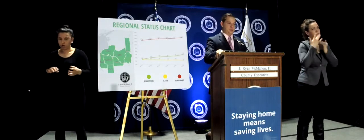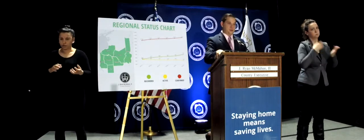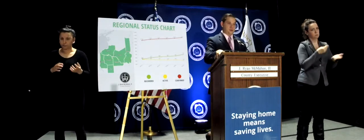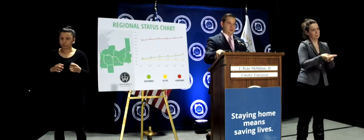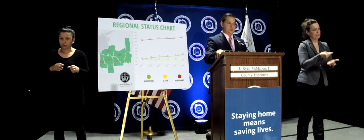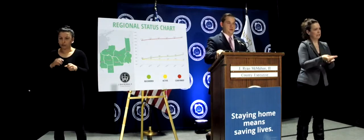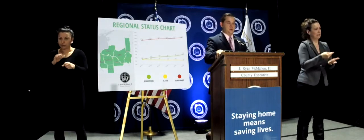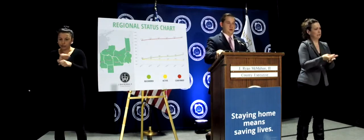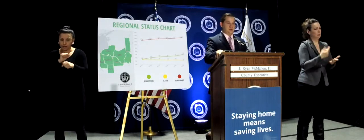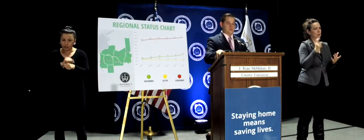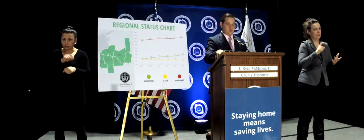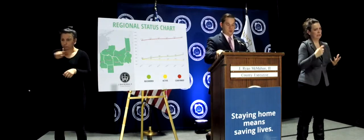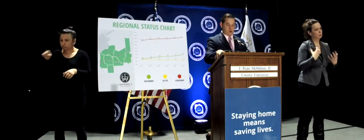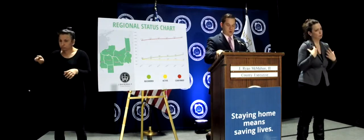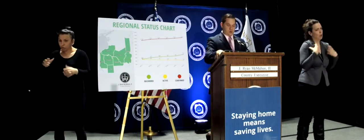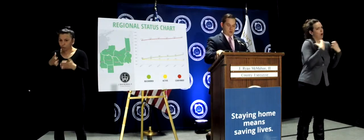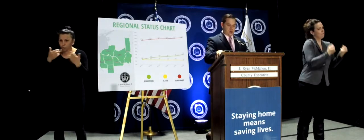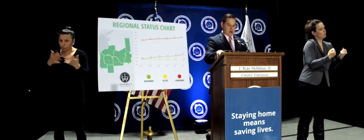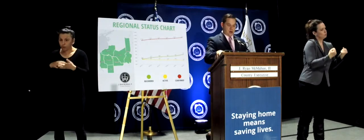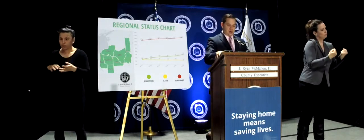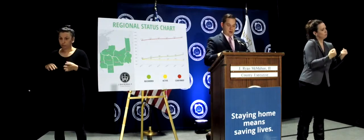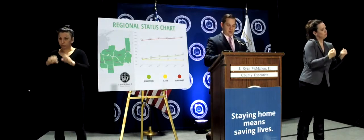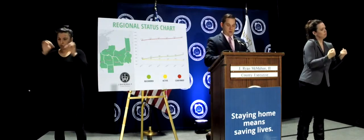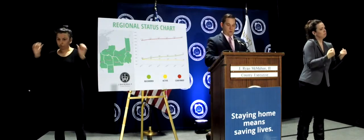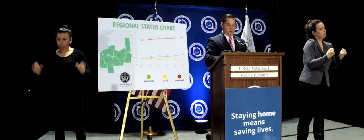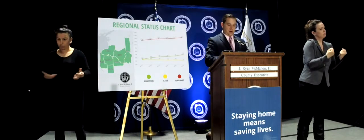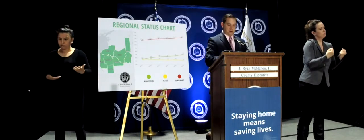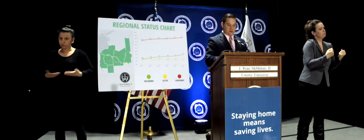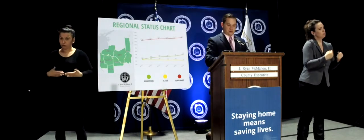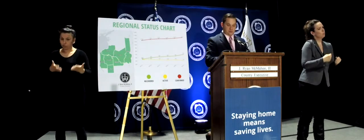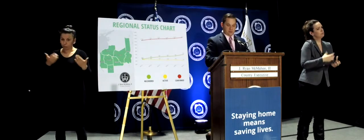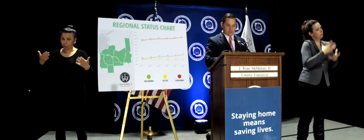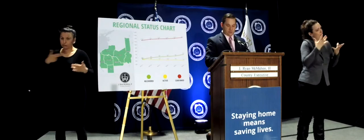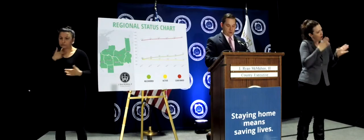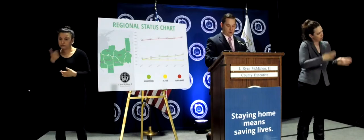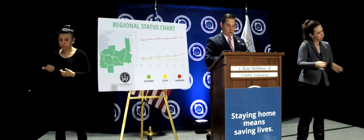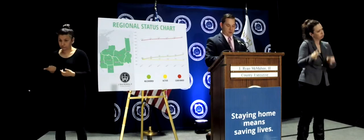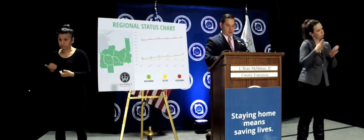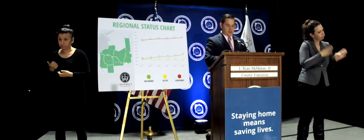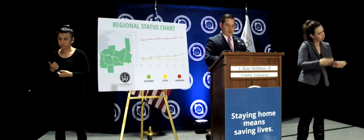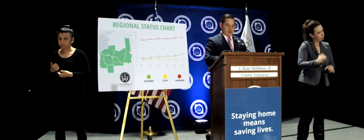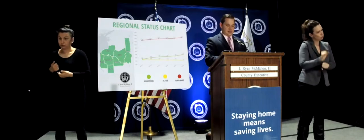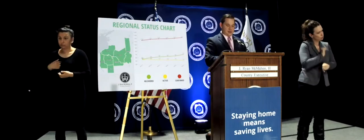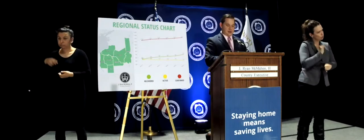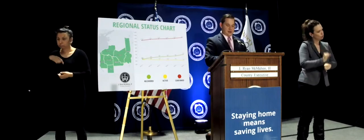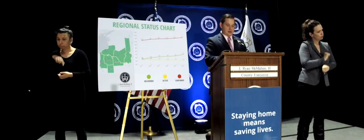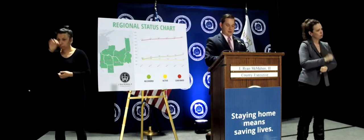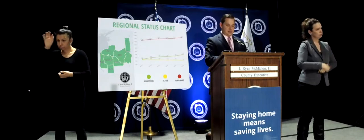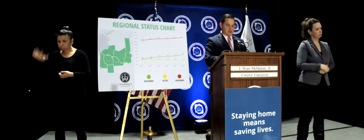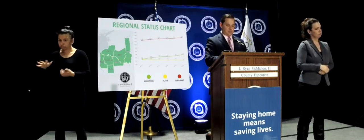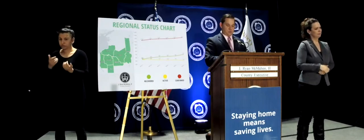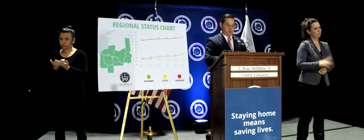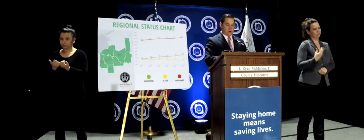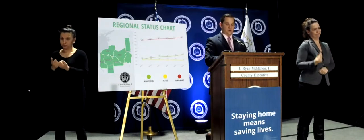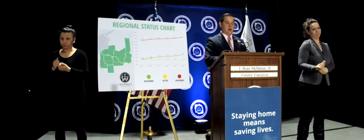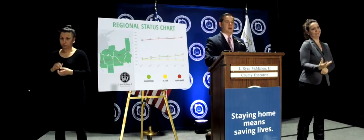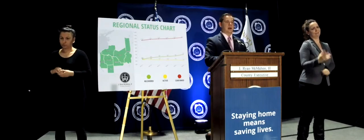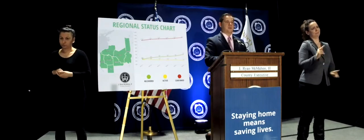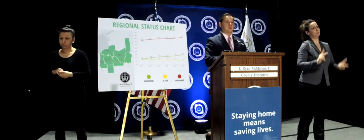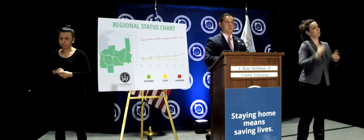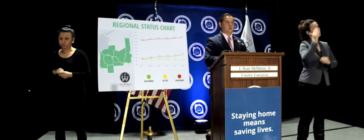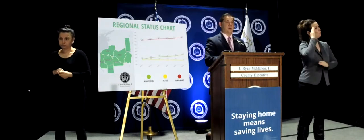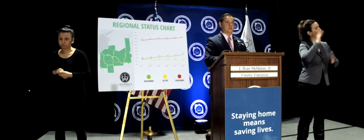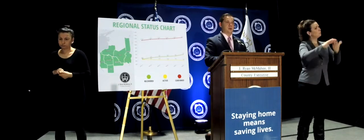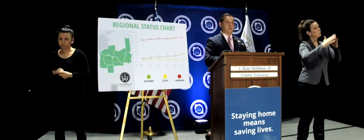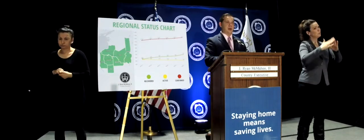big piece of this in the future. We want to just let people know that go out to our